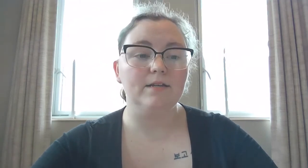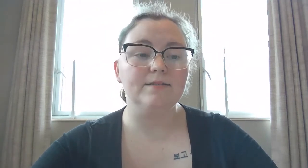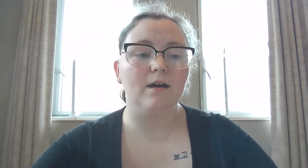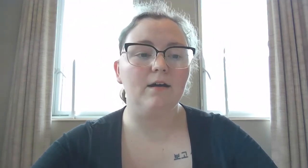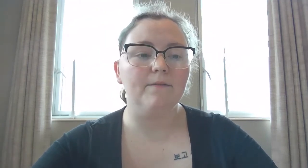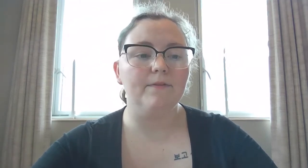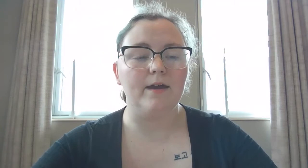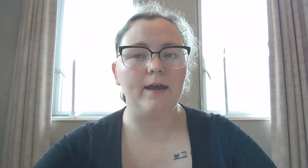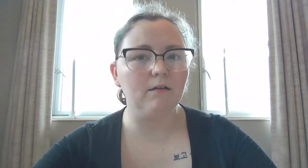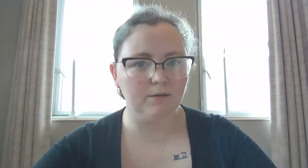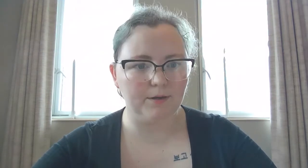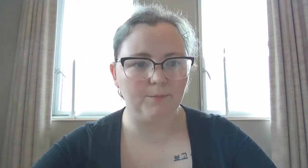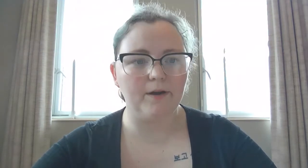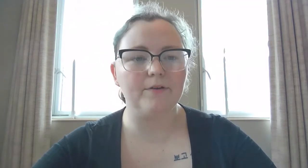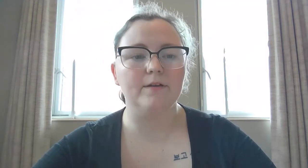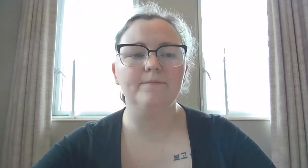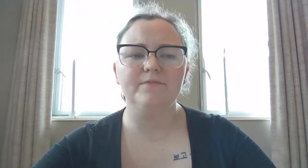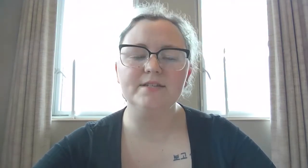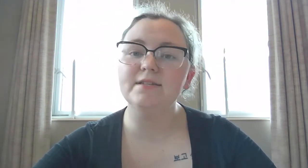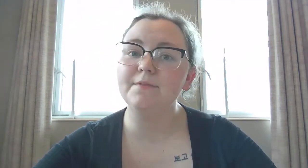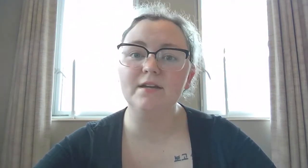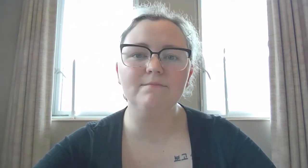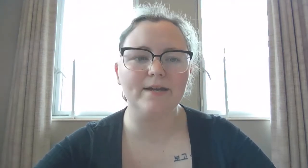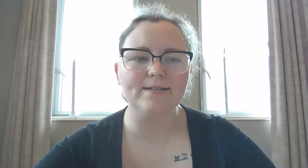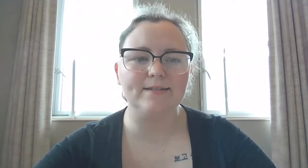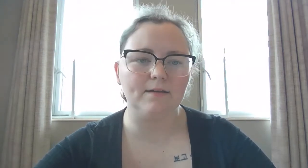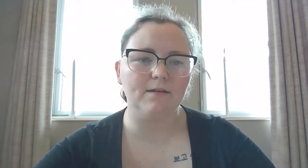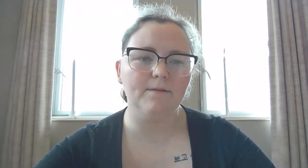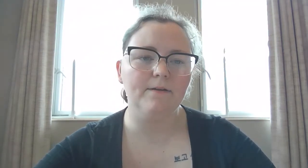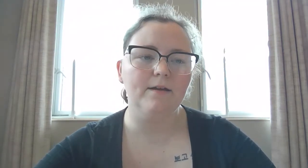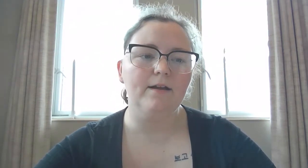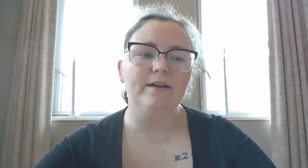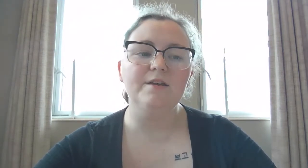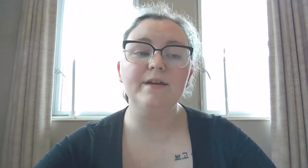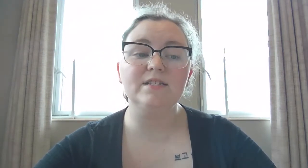And Esau, the angry big brother, does something amazing. He makes